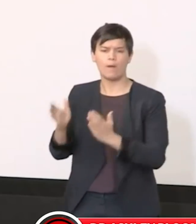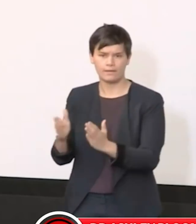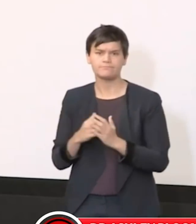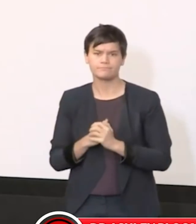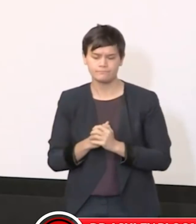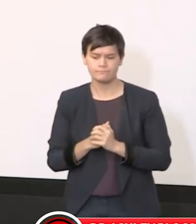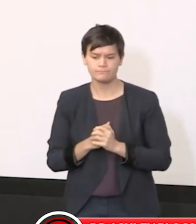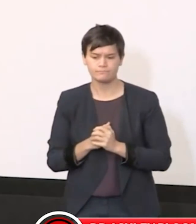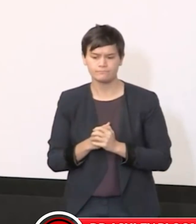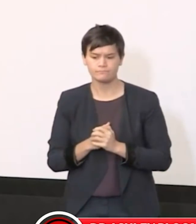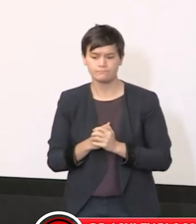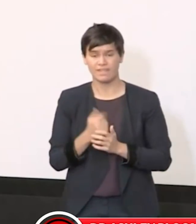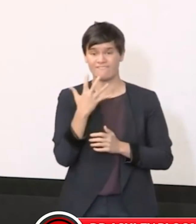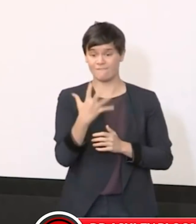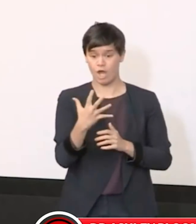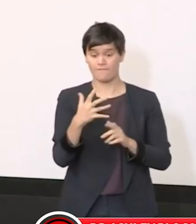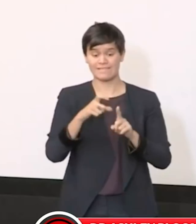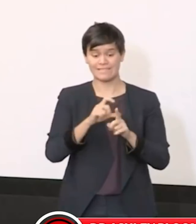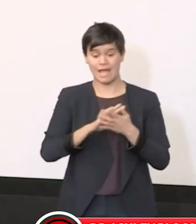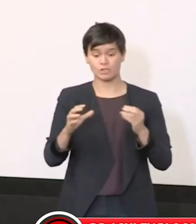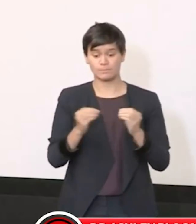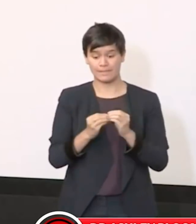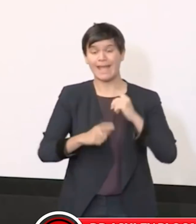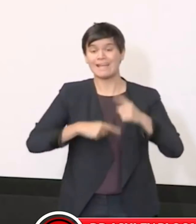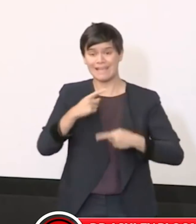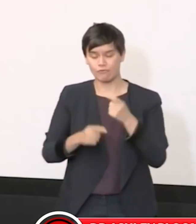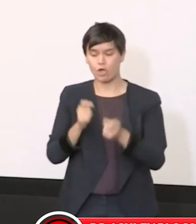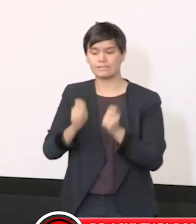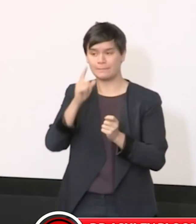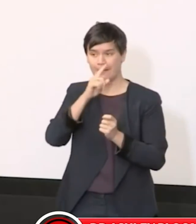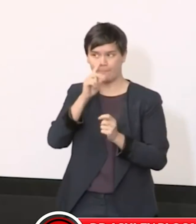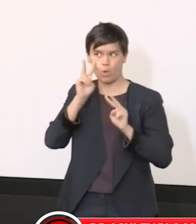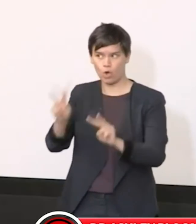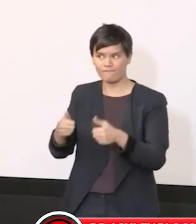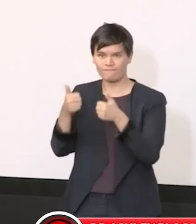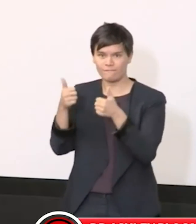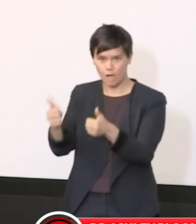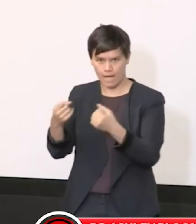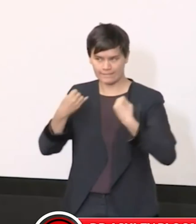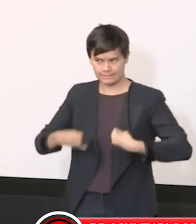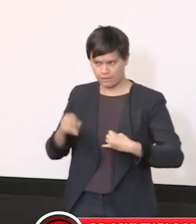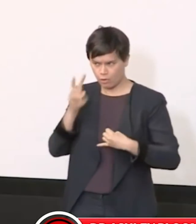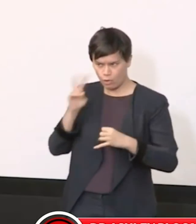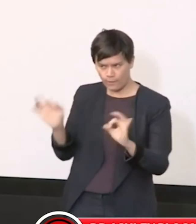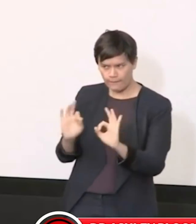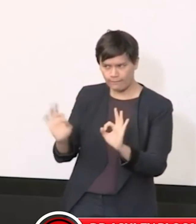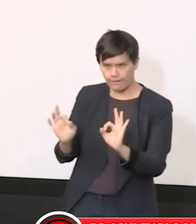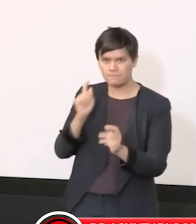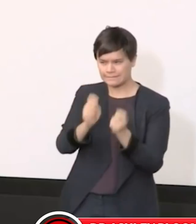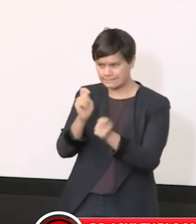although there are 5 DHBs that have continued that testing over the last week, including the 3 in the Greater Wellington region,